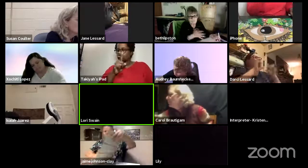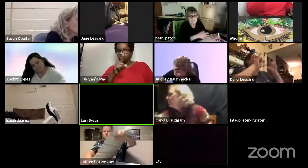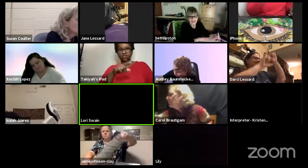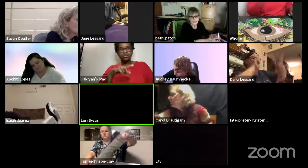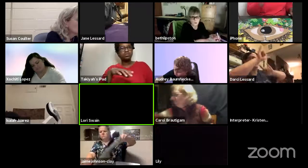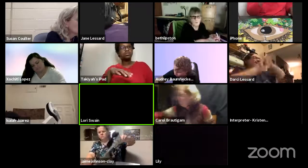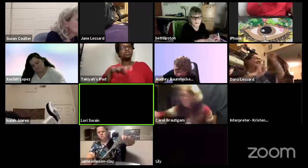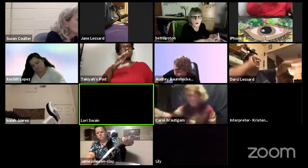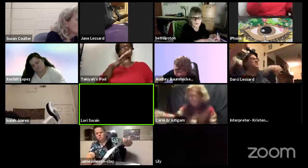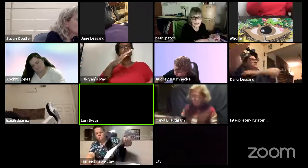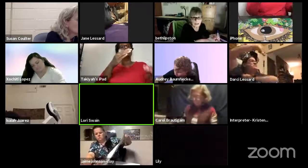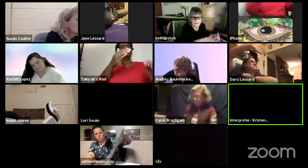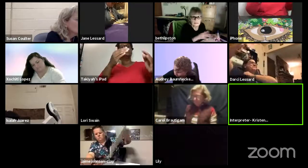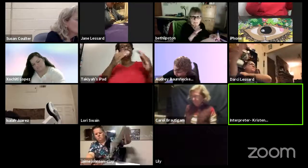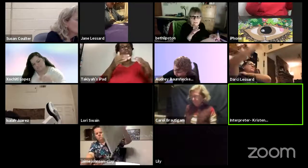I think it's at 7 p.m.